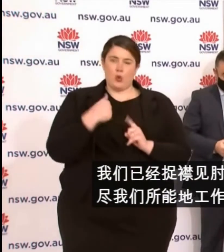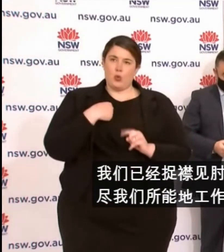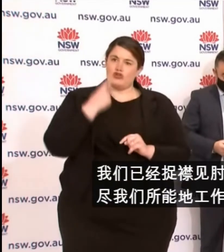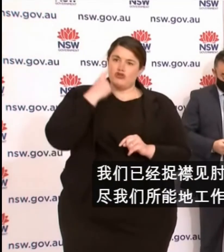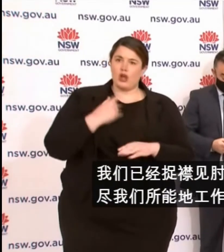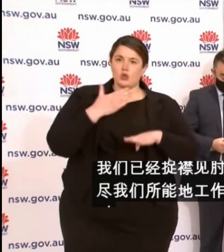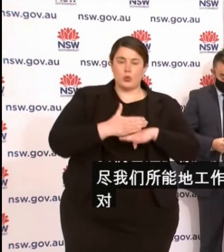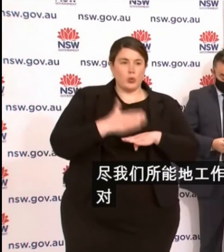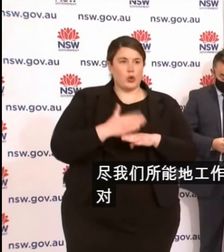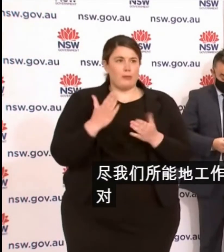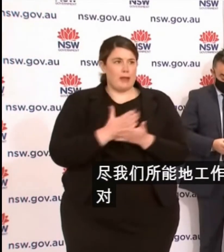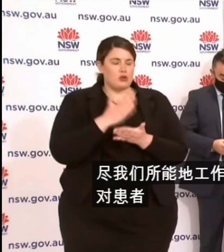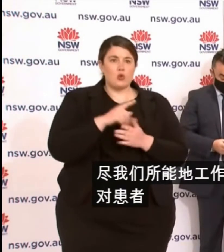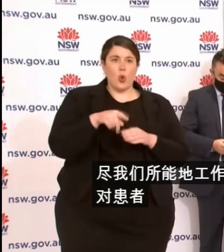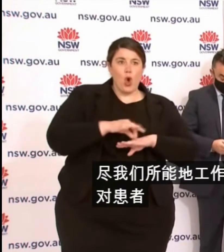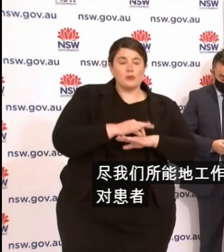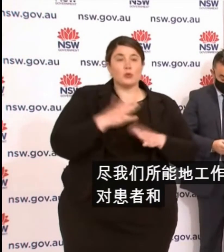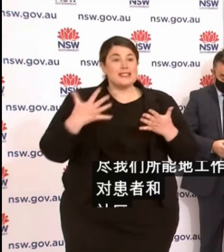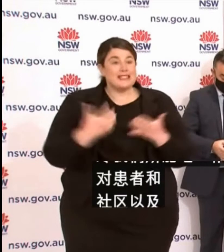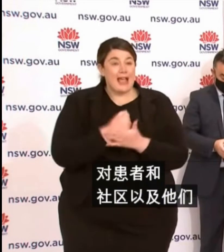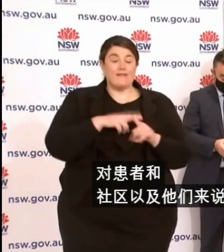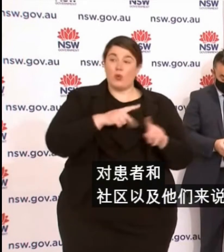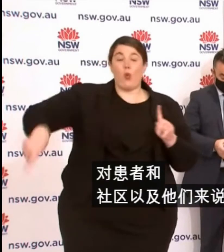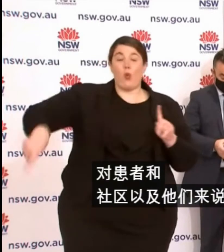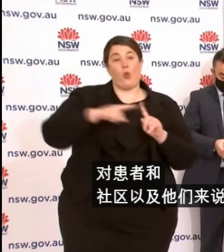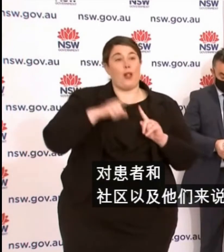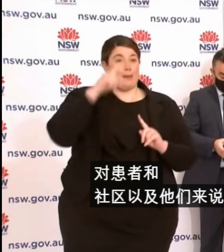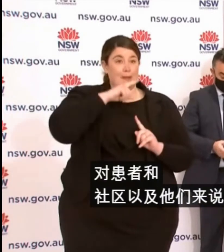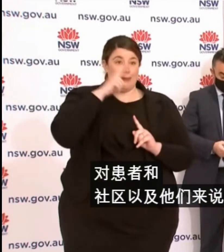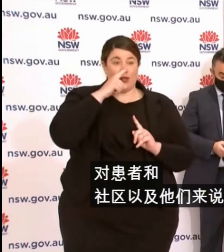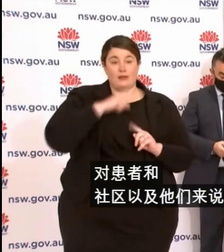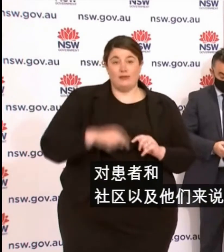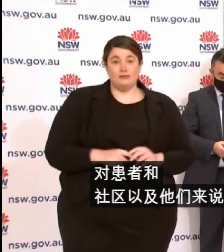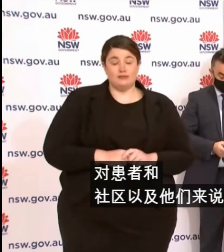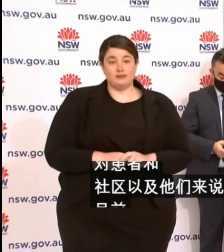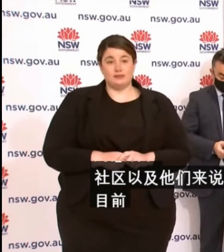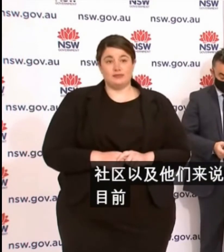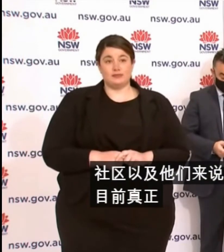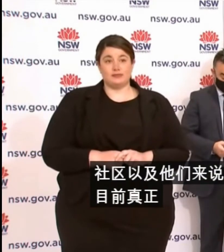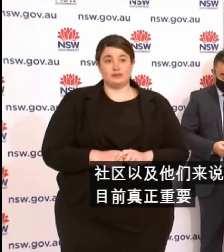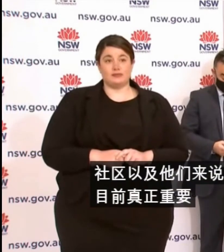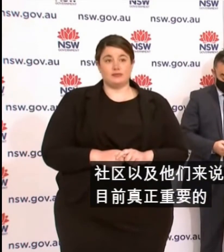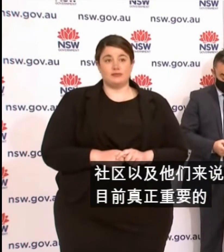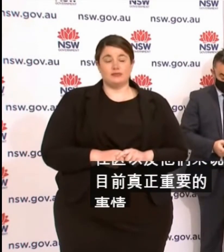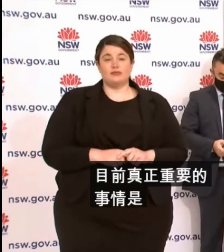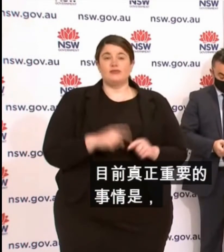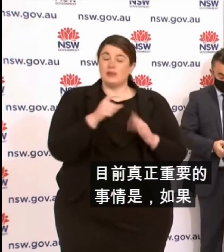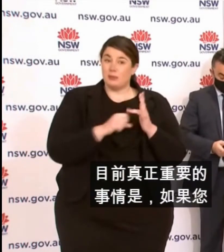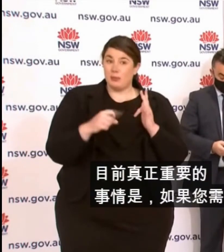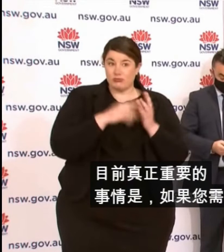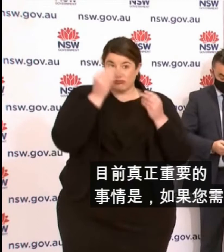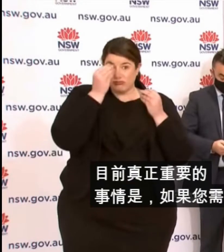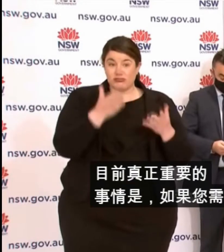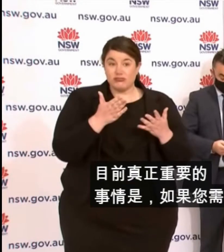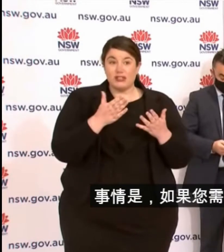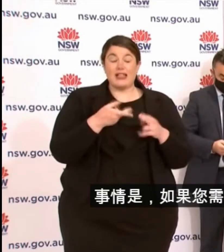can to keep the system as safe as possible for patients and communities and for healthcare staff. Something that's really important at the moment is that you